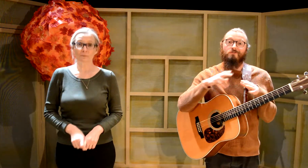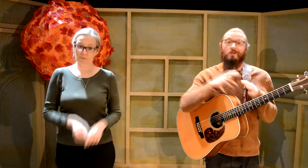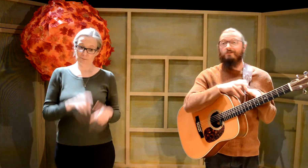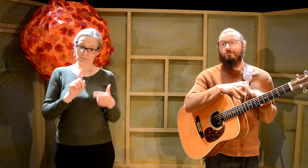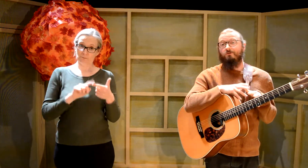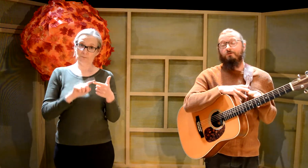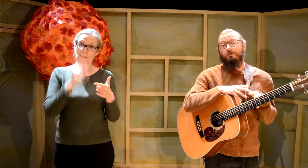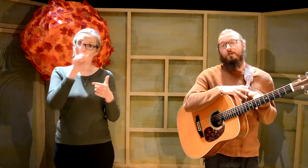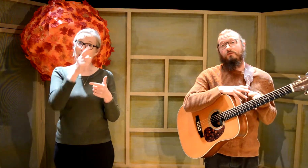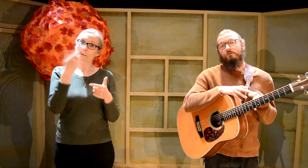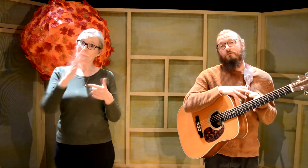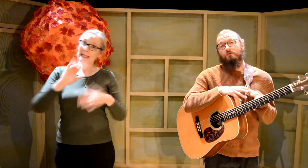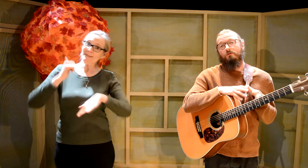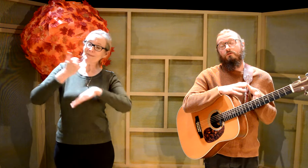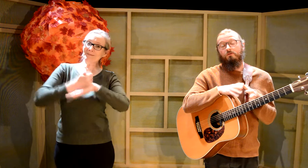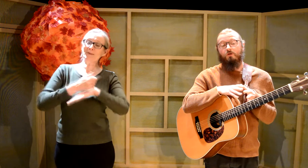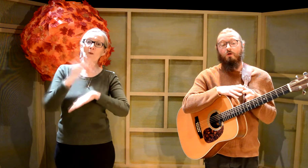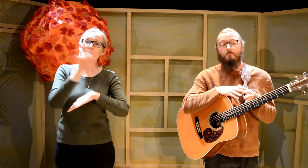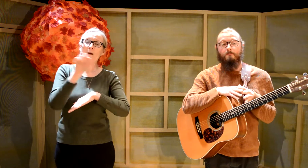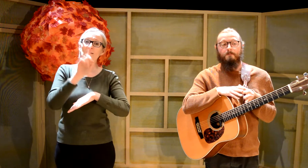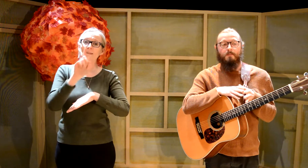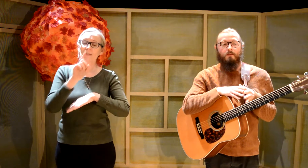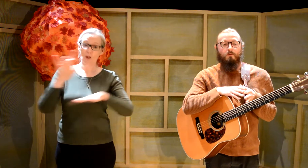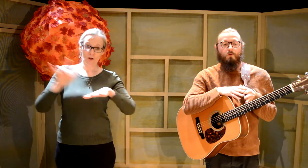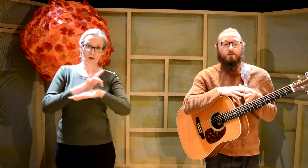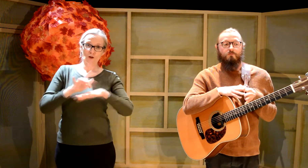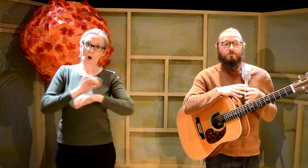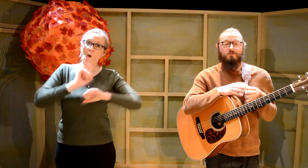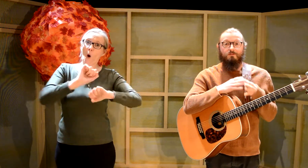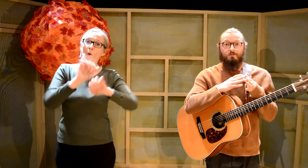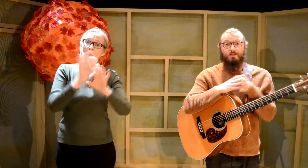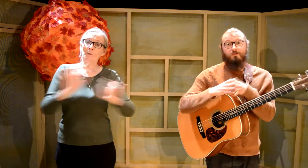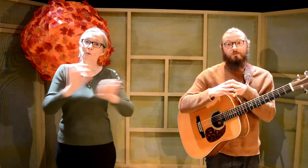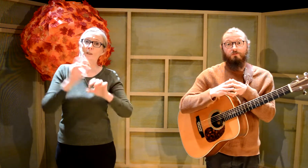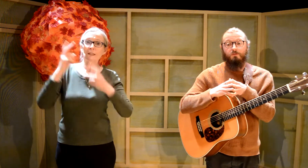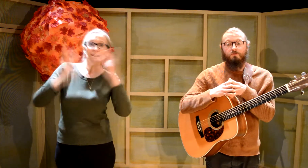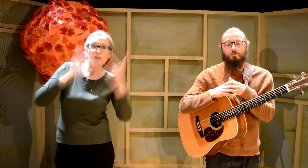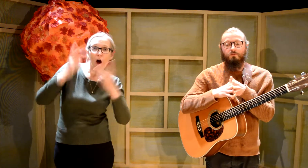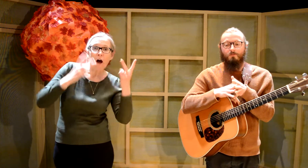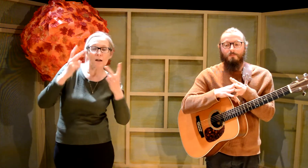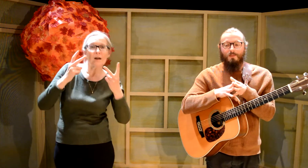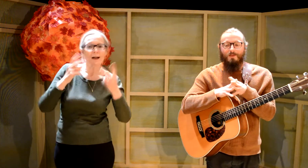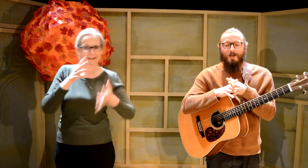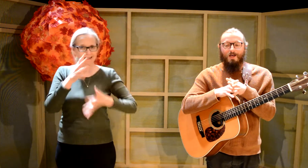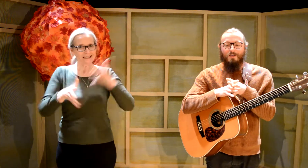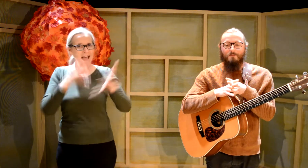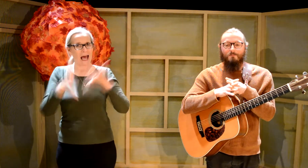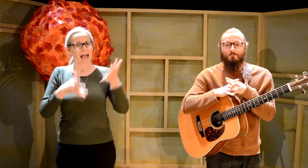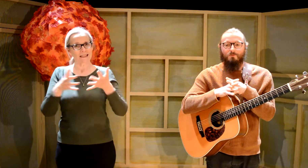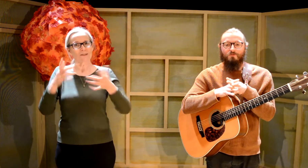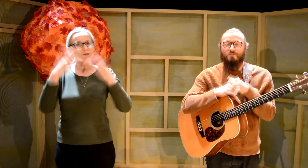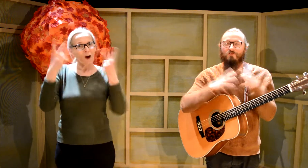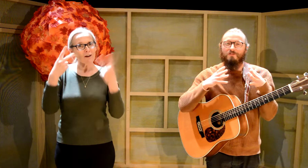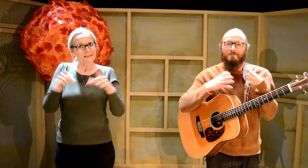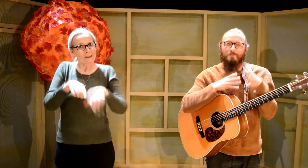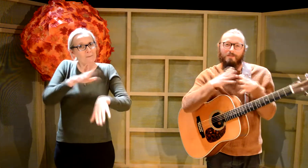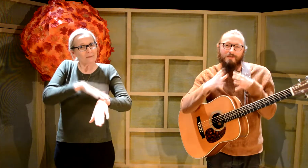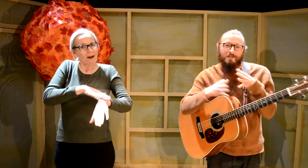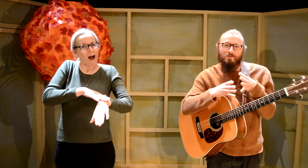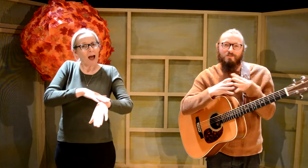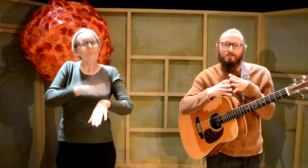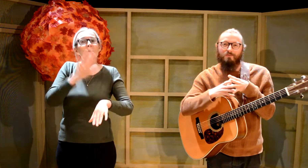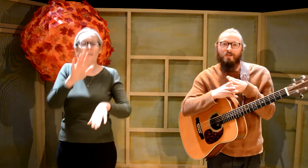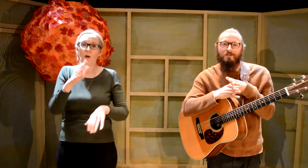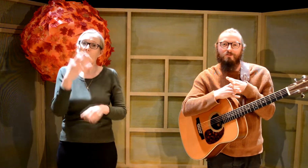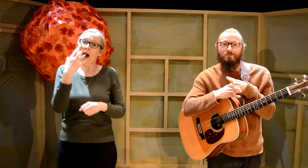introduced sign song into the show whenever there's lyrics to be sung. So that's using